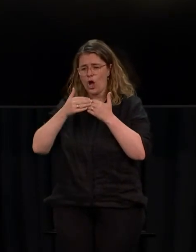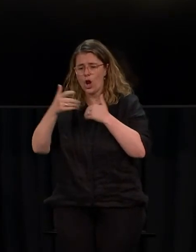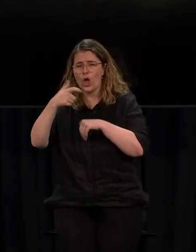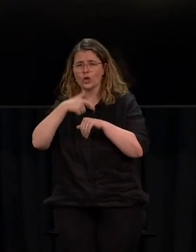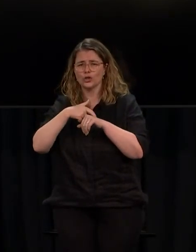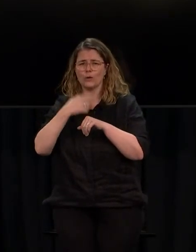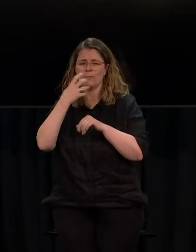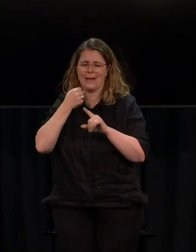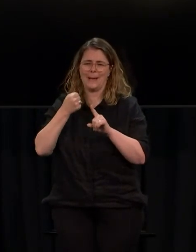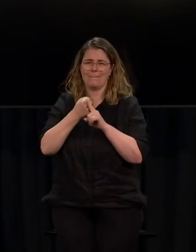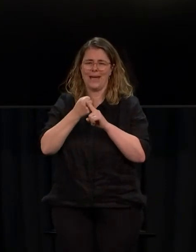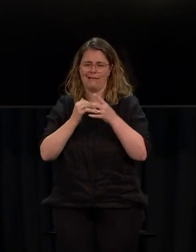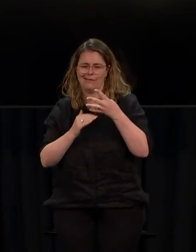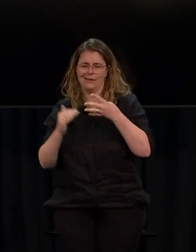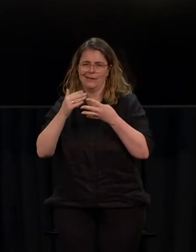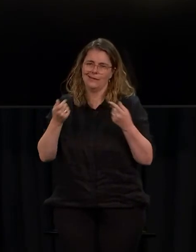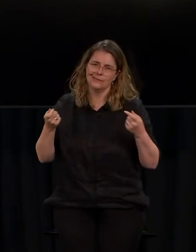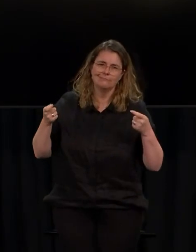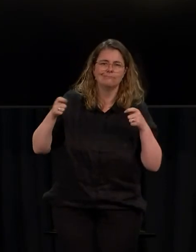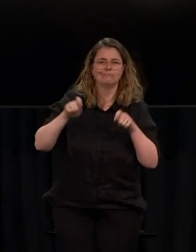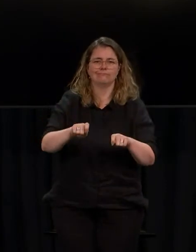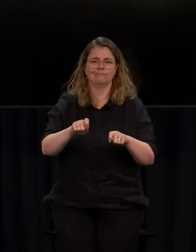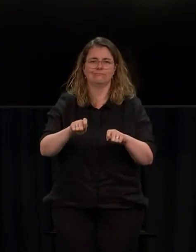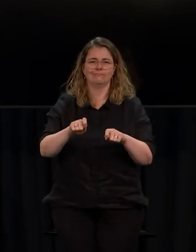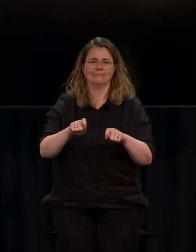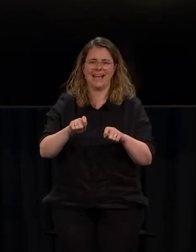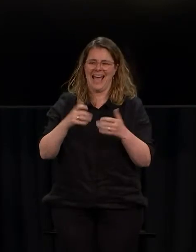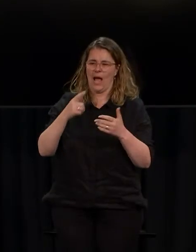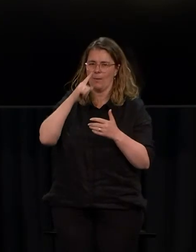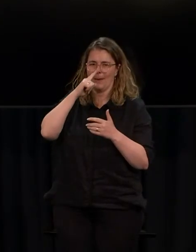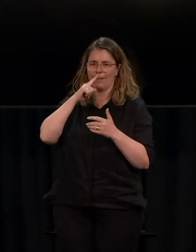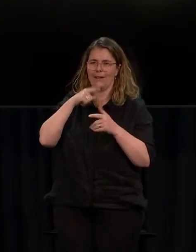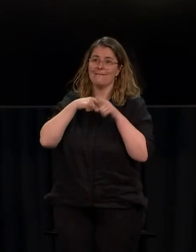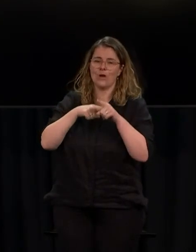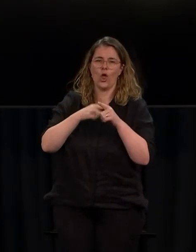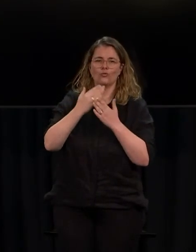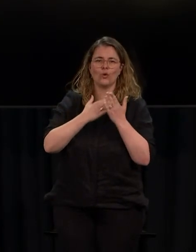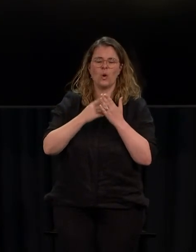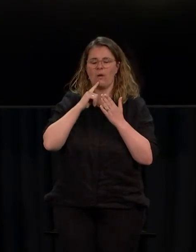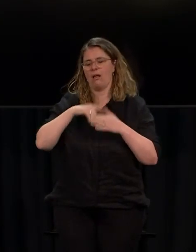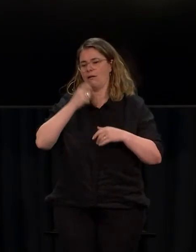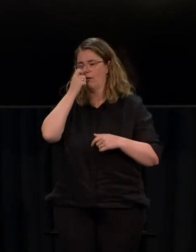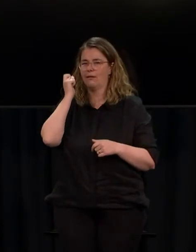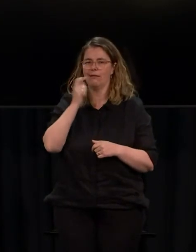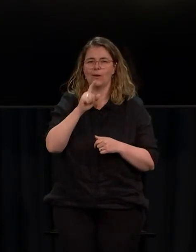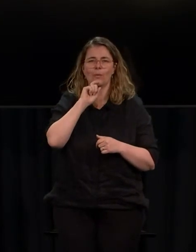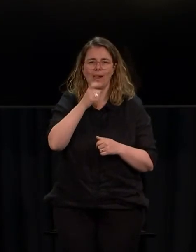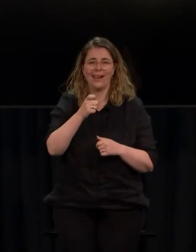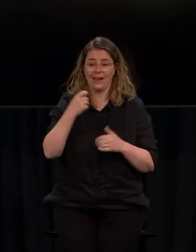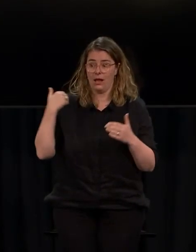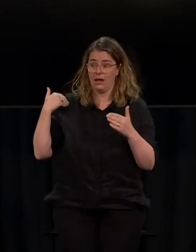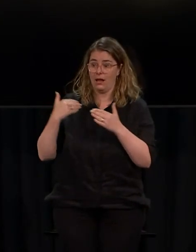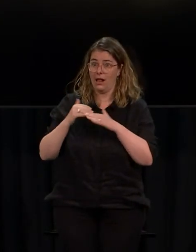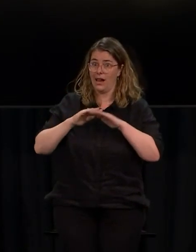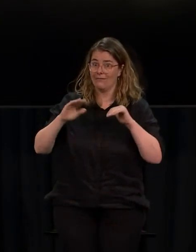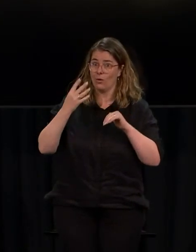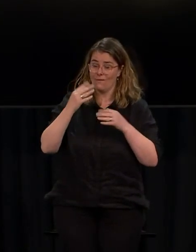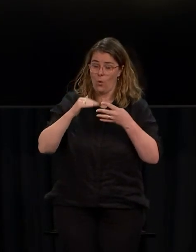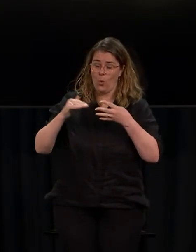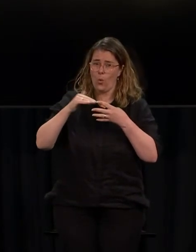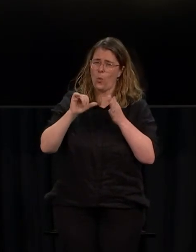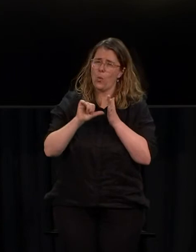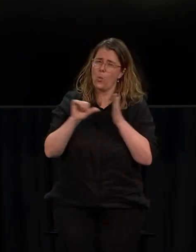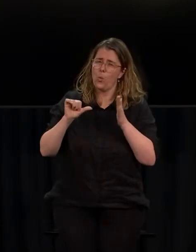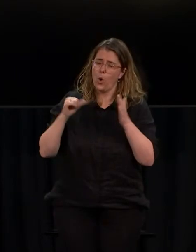impact of restrictions on the ability of people to comply with them. We had been in level 4 for the longest period we had ever been in